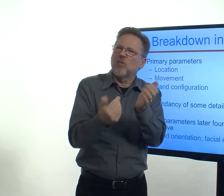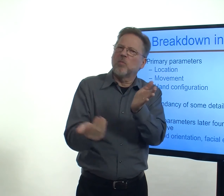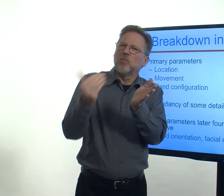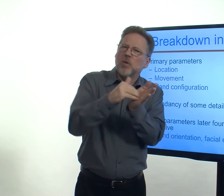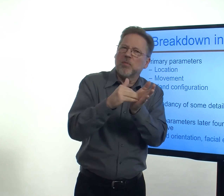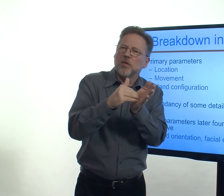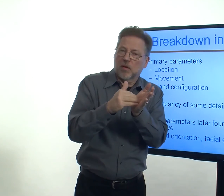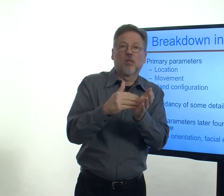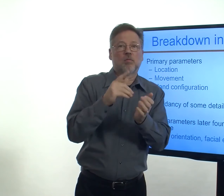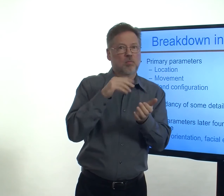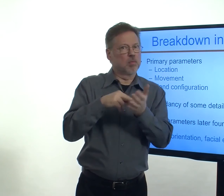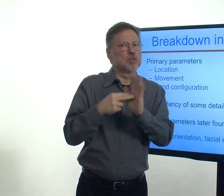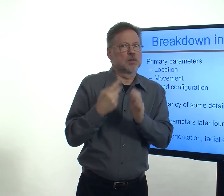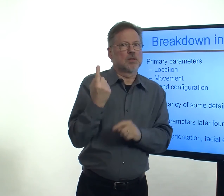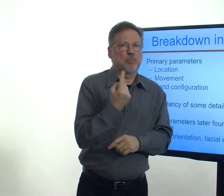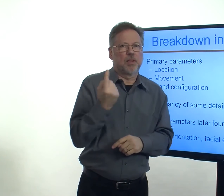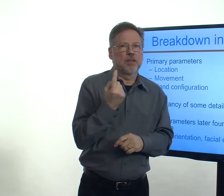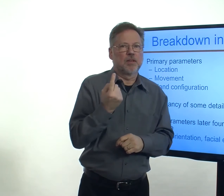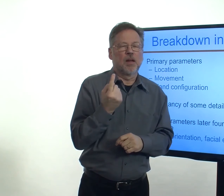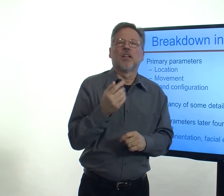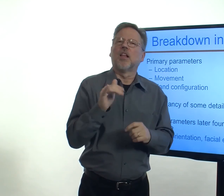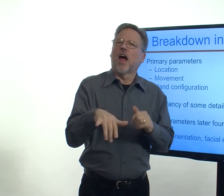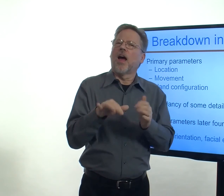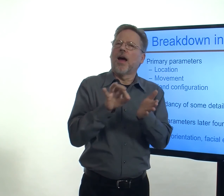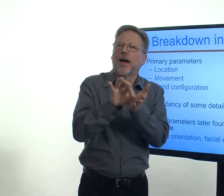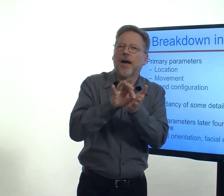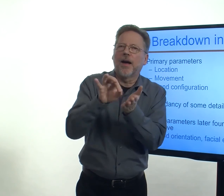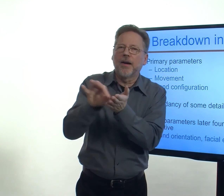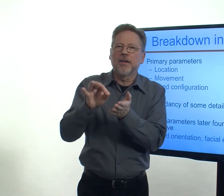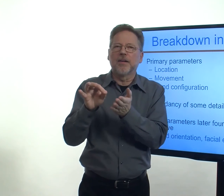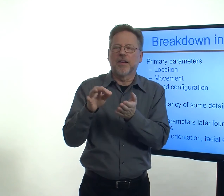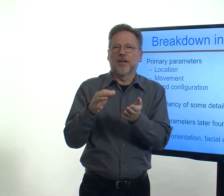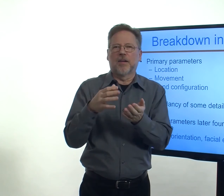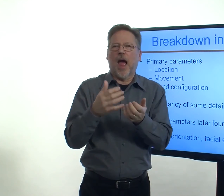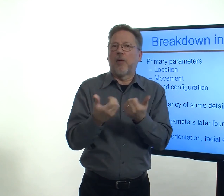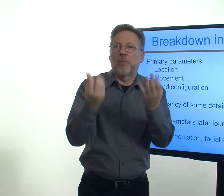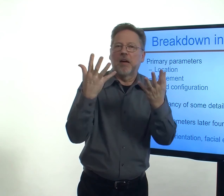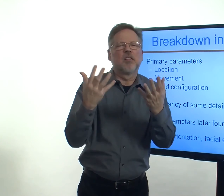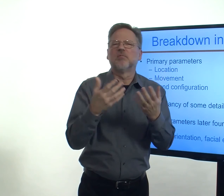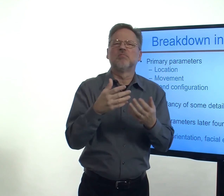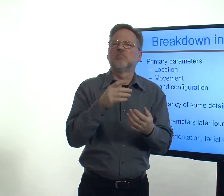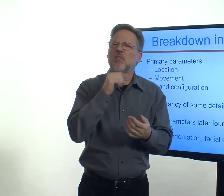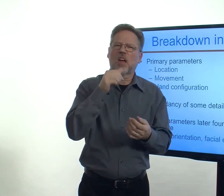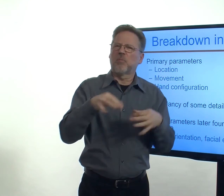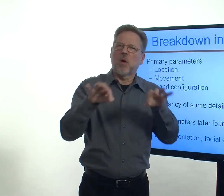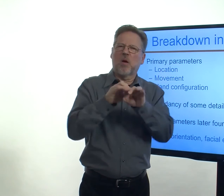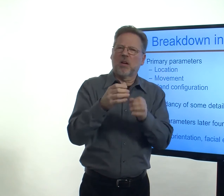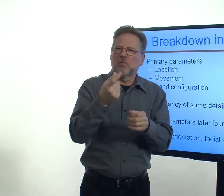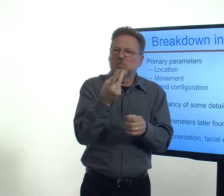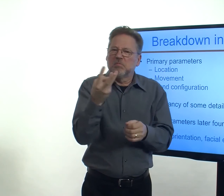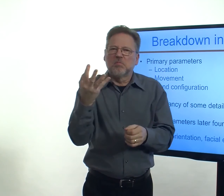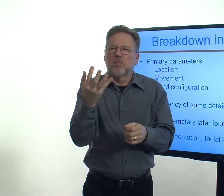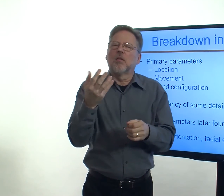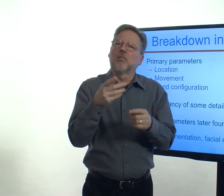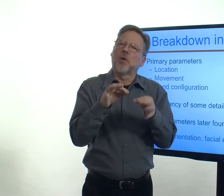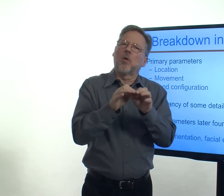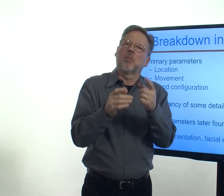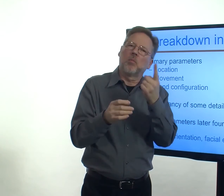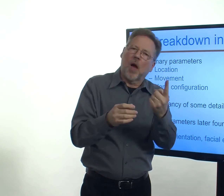repeated and that repetition itself means something. The actual number of repetitions isn't important. The key distinctions are